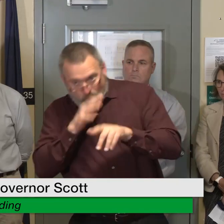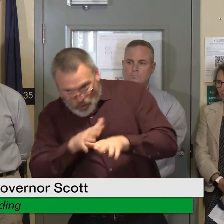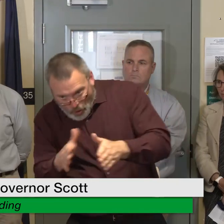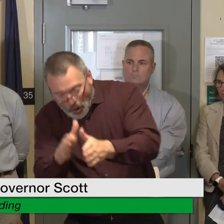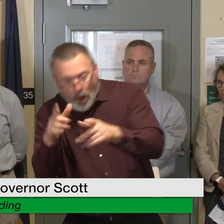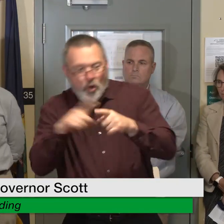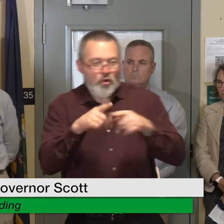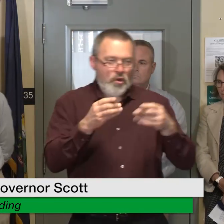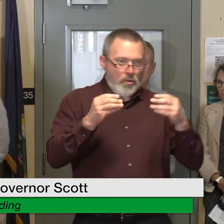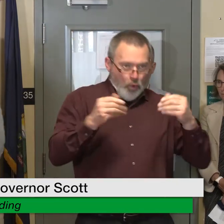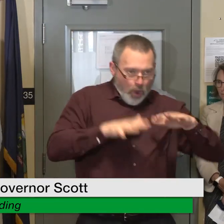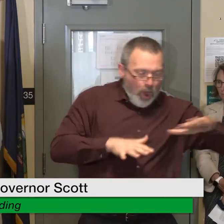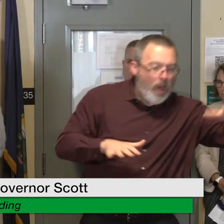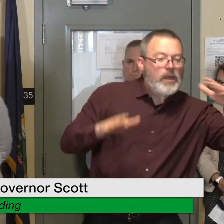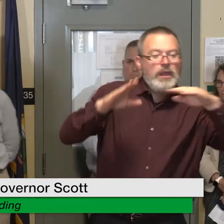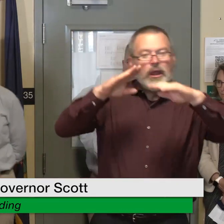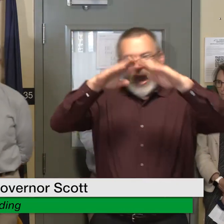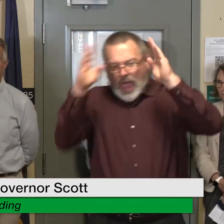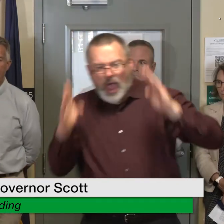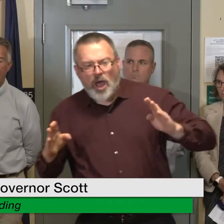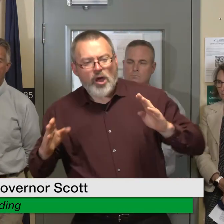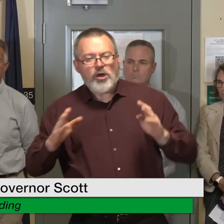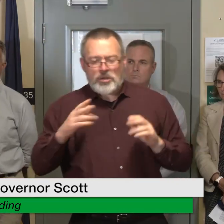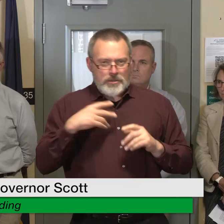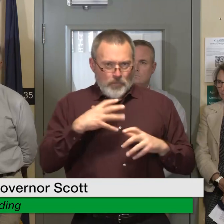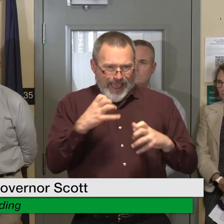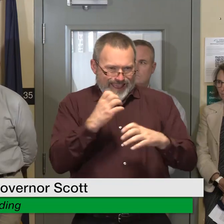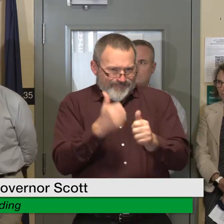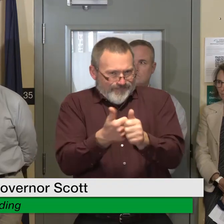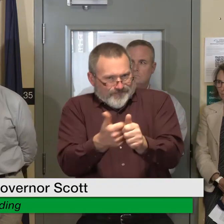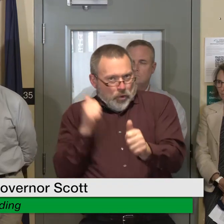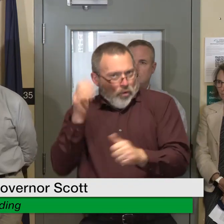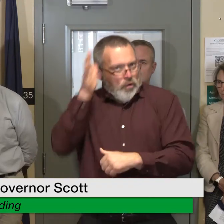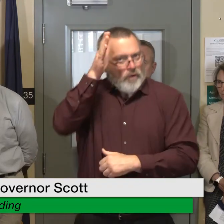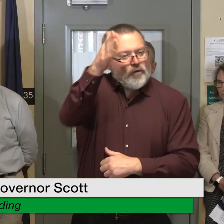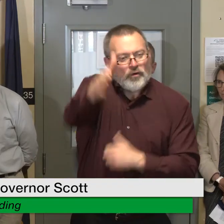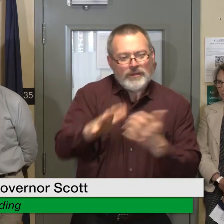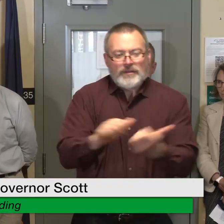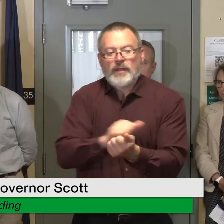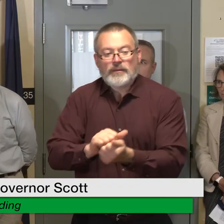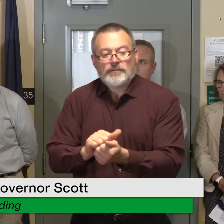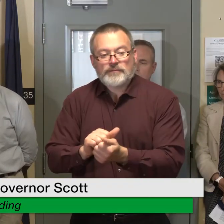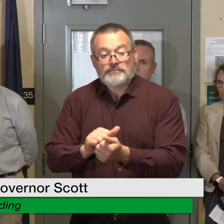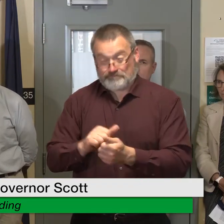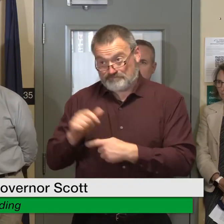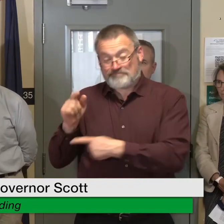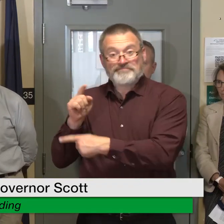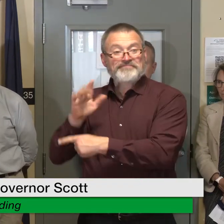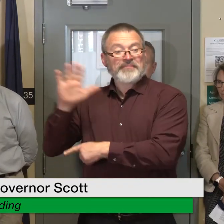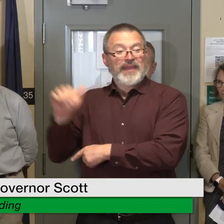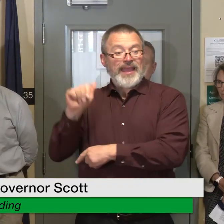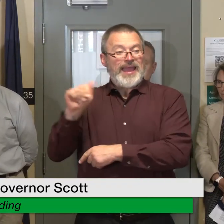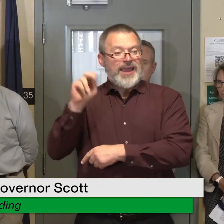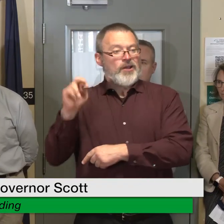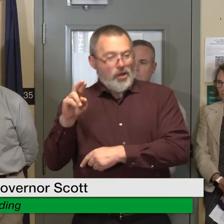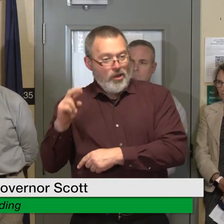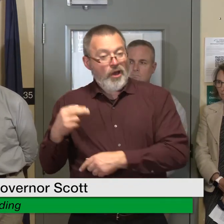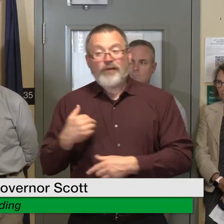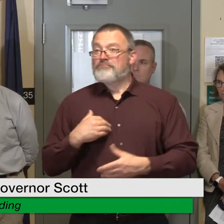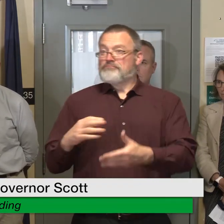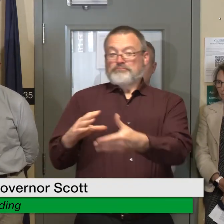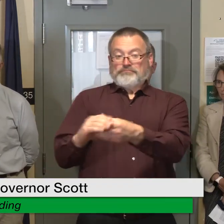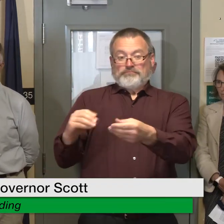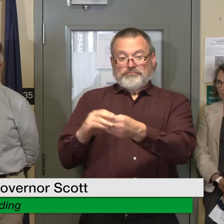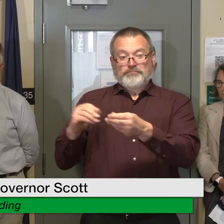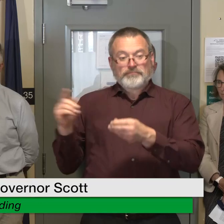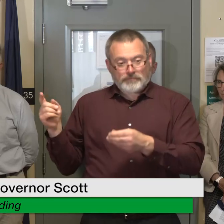neighbors. And even though it may seem a little out of place as ANR Secretary to stand here and say this, our approach